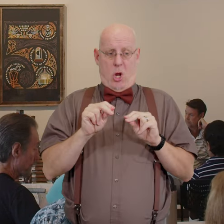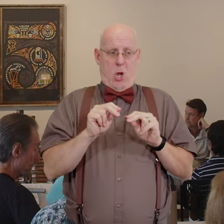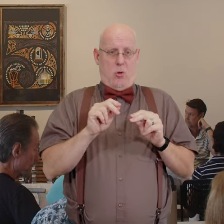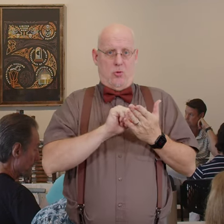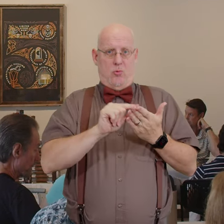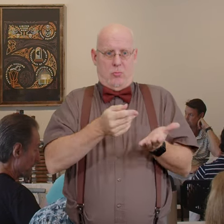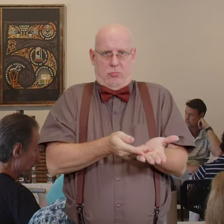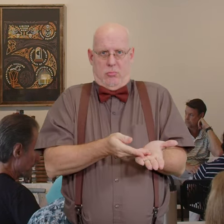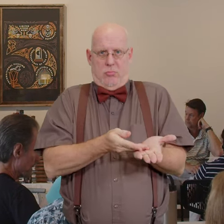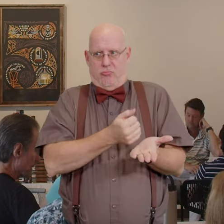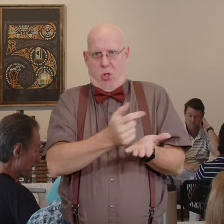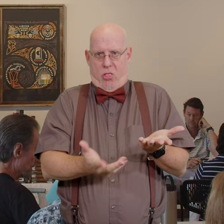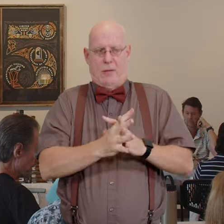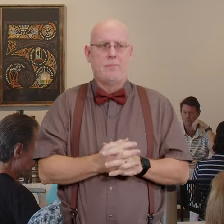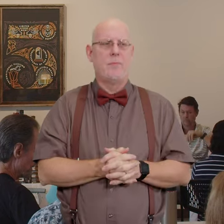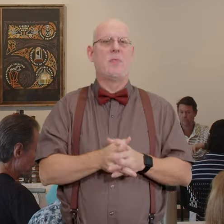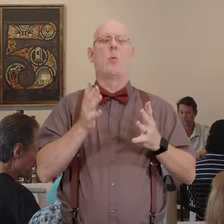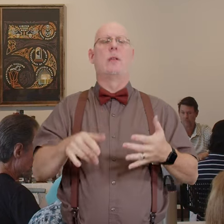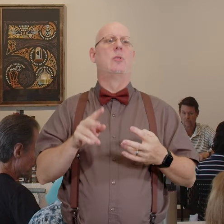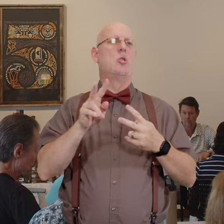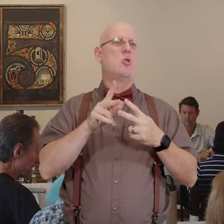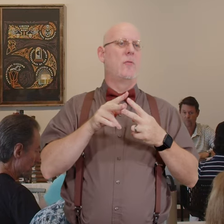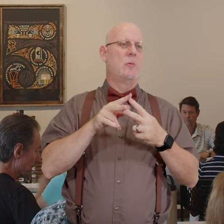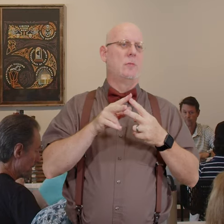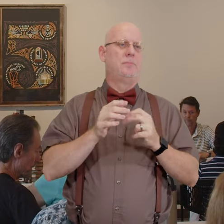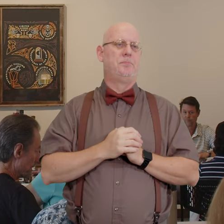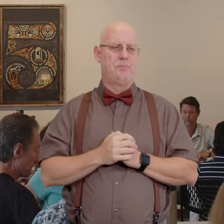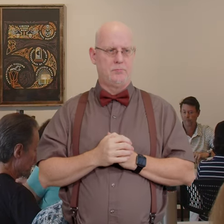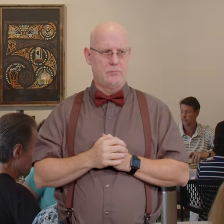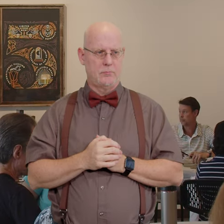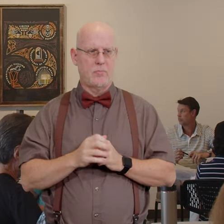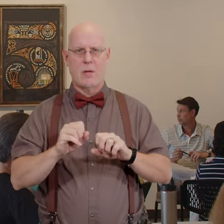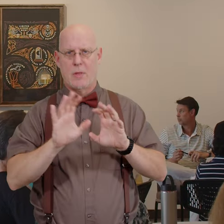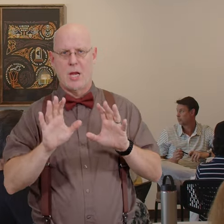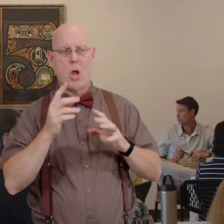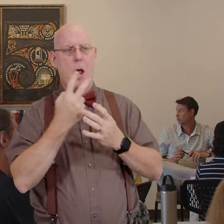So that leaves us with this. Two forms. So